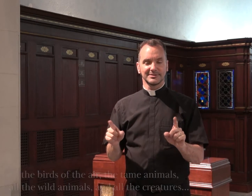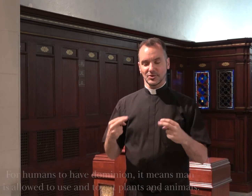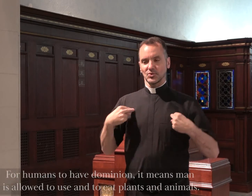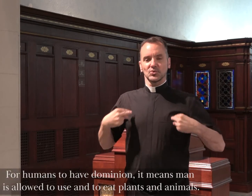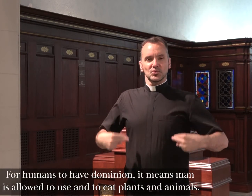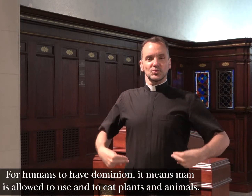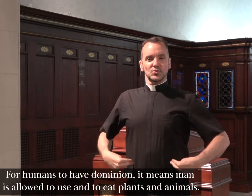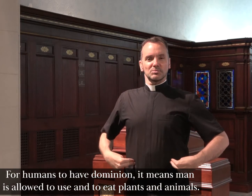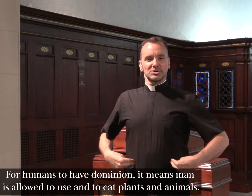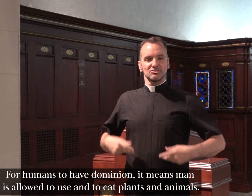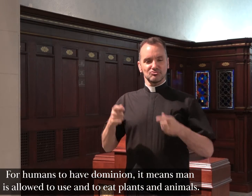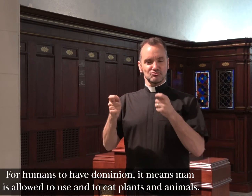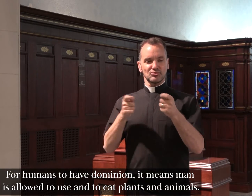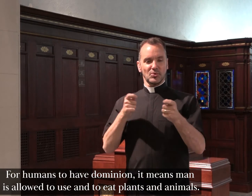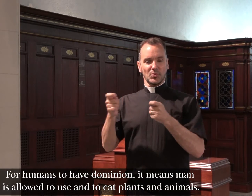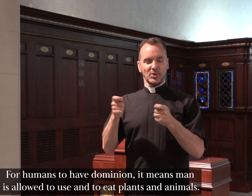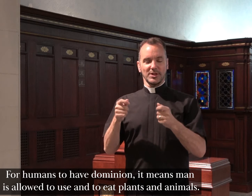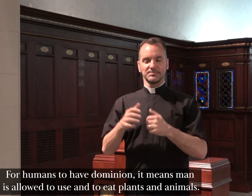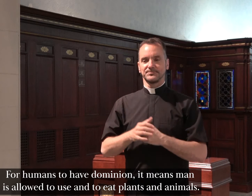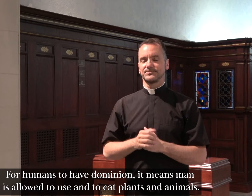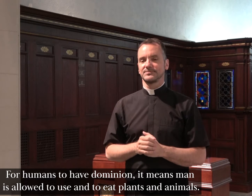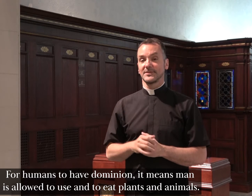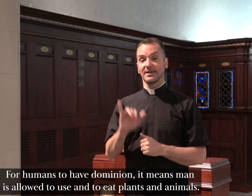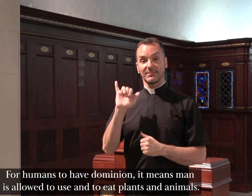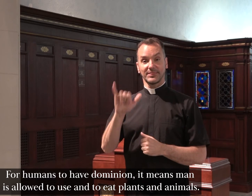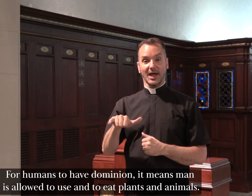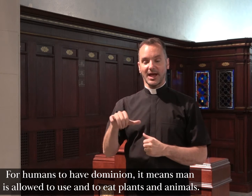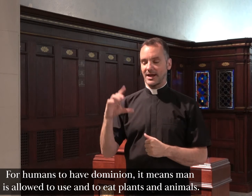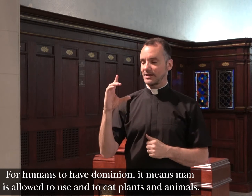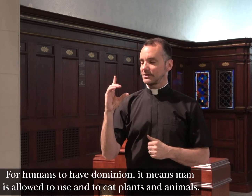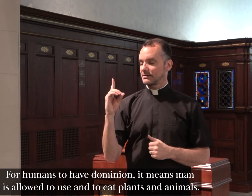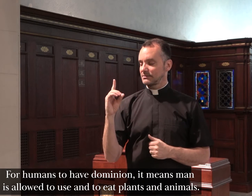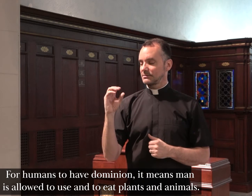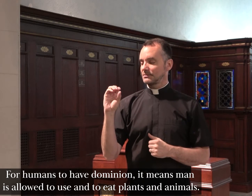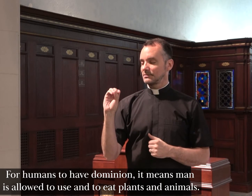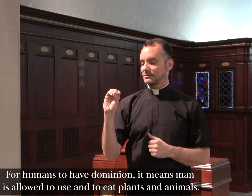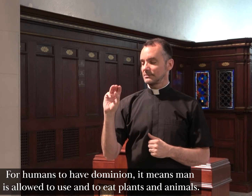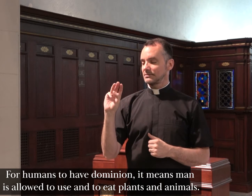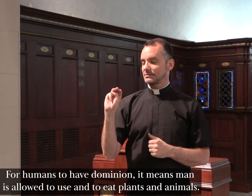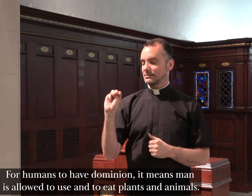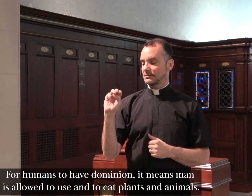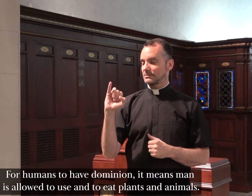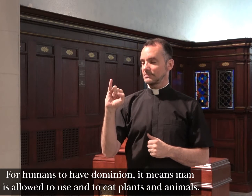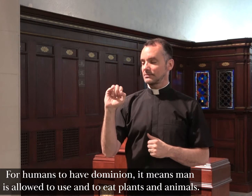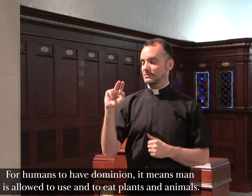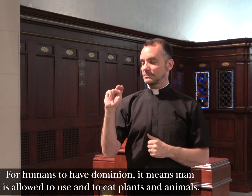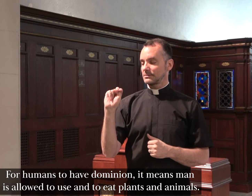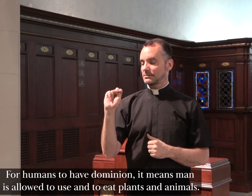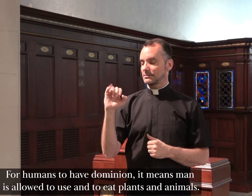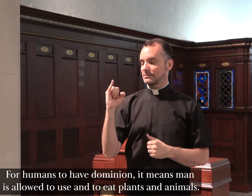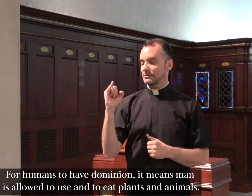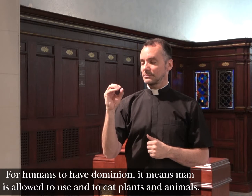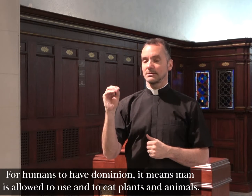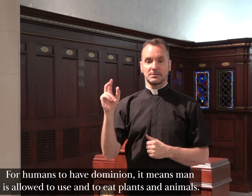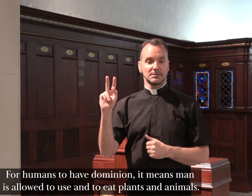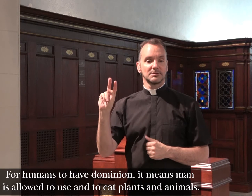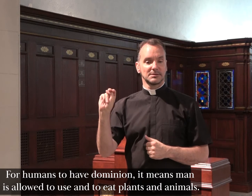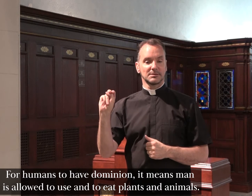For humans to have dominion, it means man is allowed to use and to eat plants and animals.